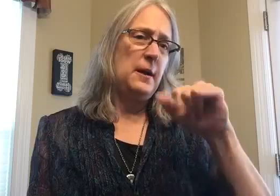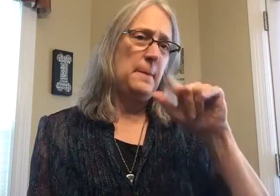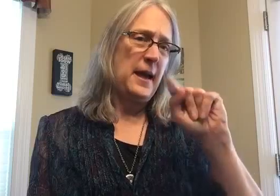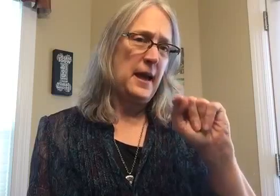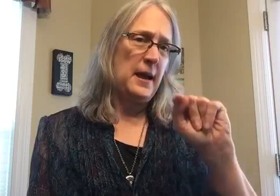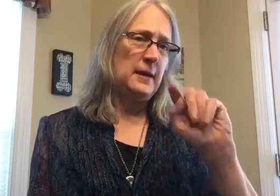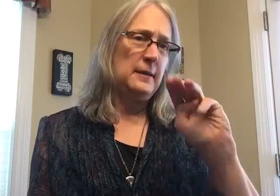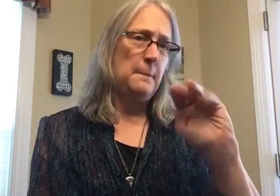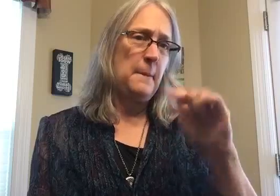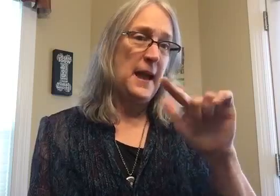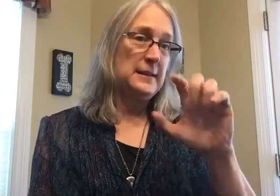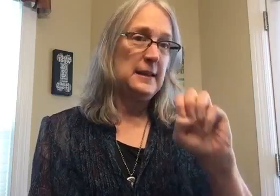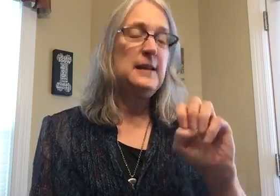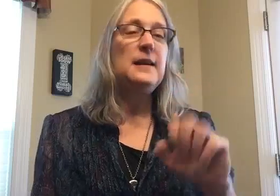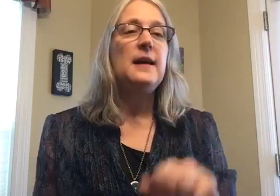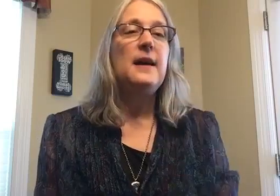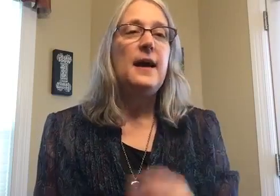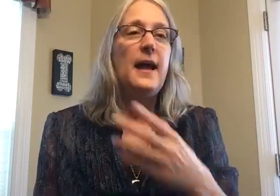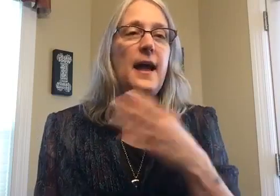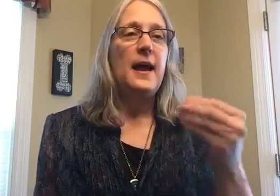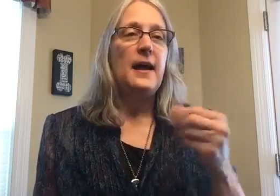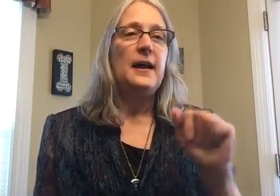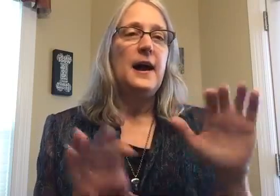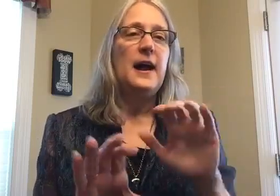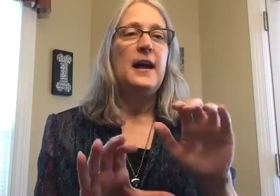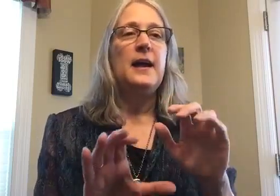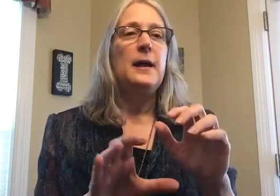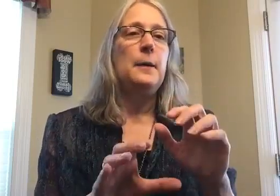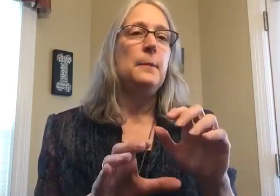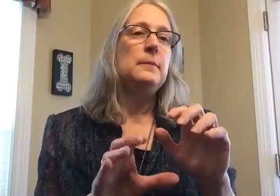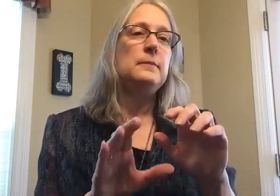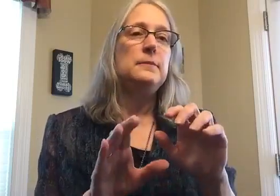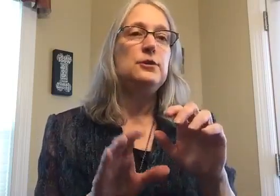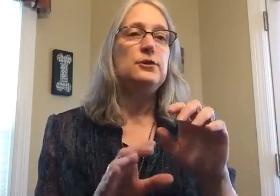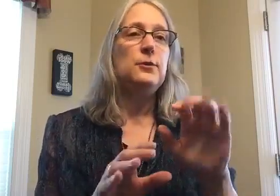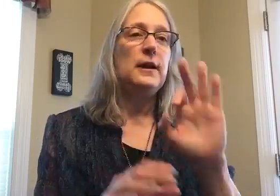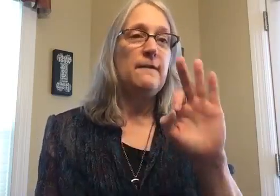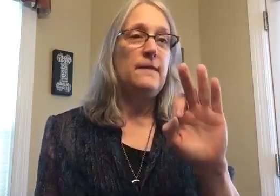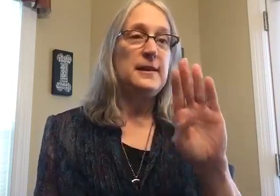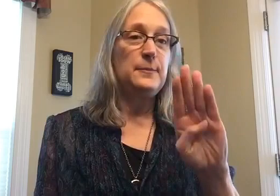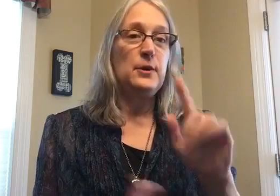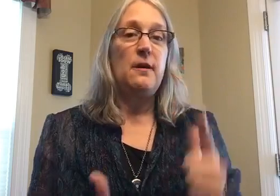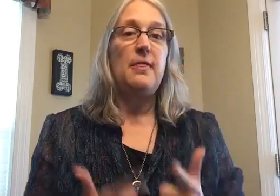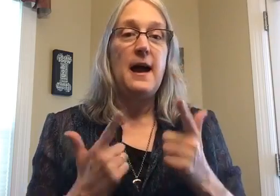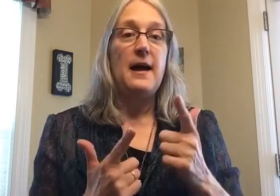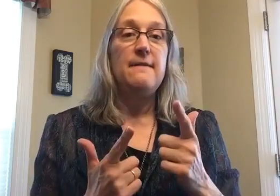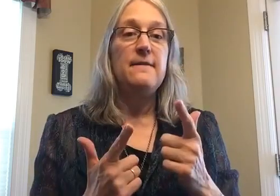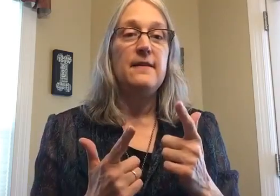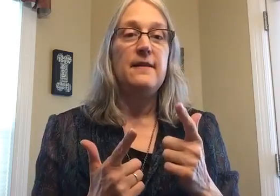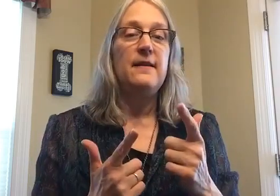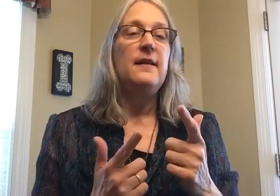Mary Pat Magdy, and I am doing a Facebook Live